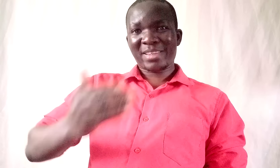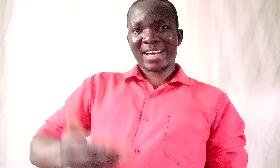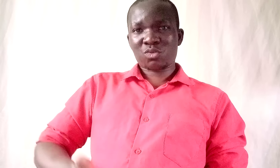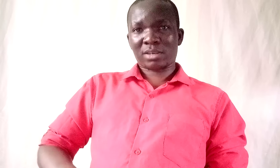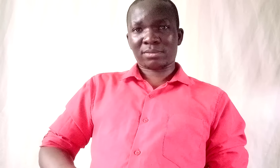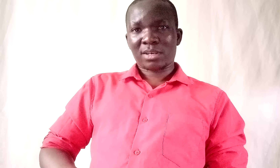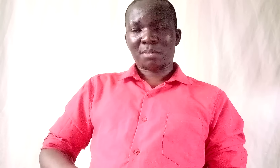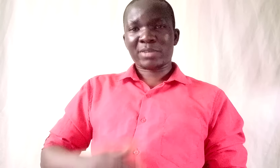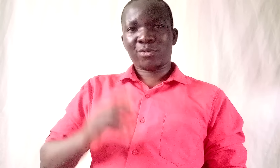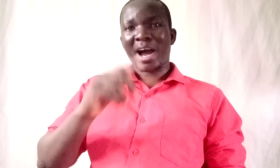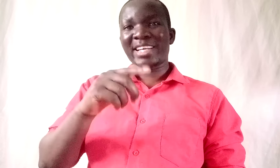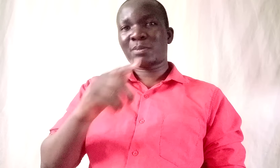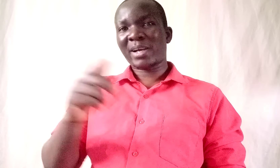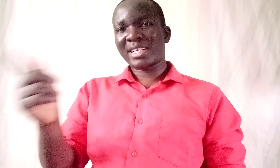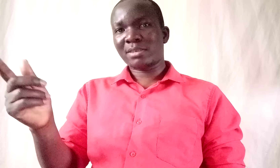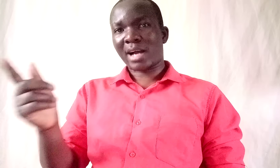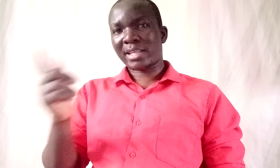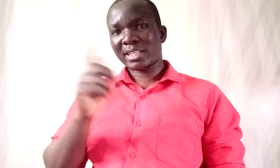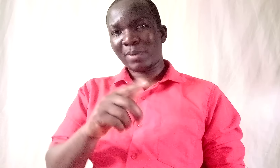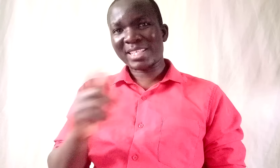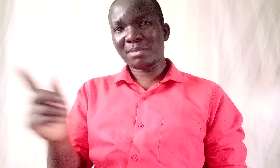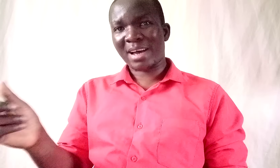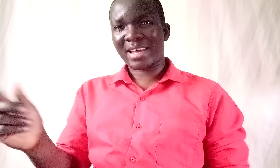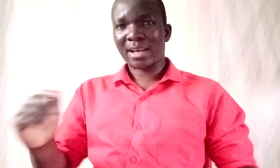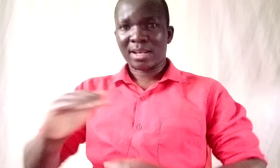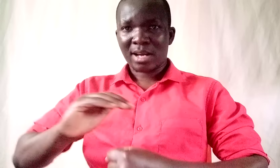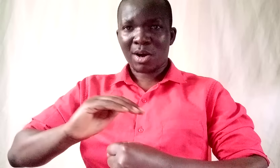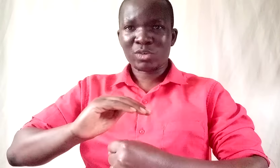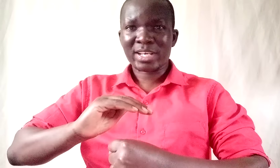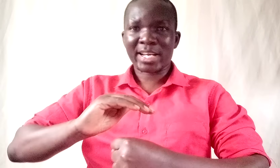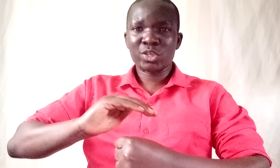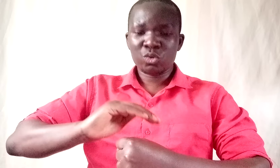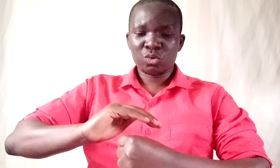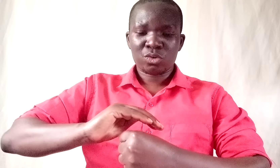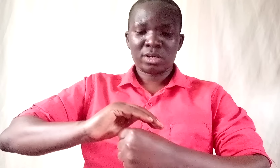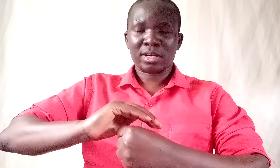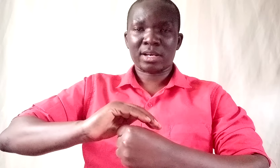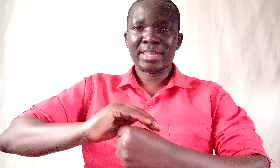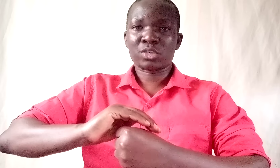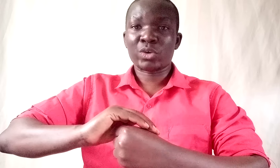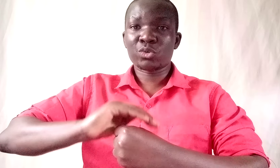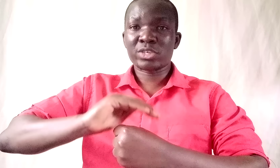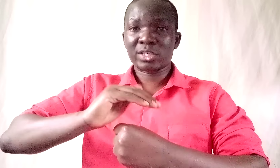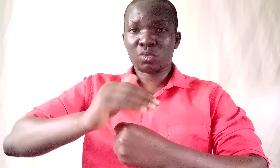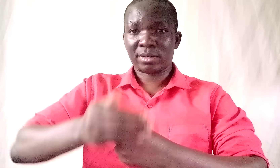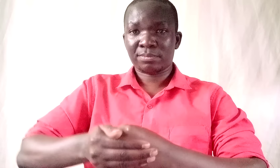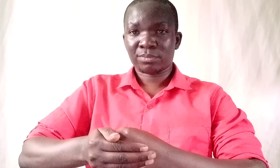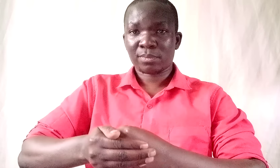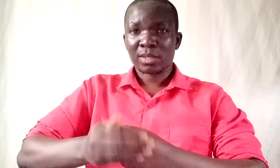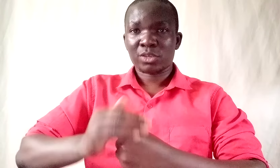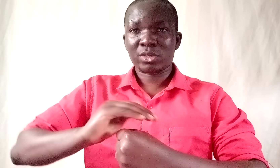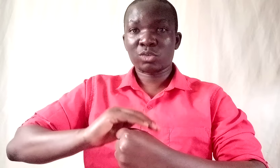that one. But for an expecting mother, I want to encourage you that we use this one. So this one